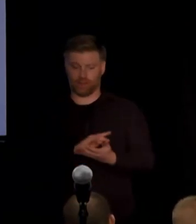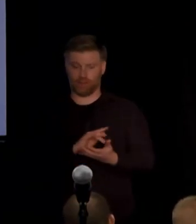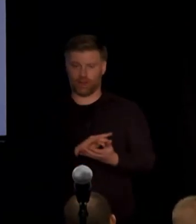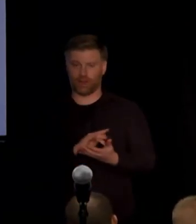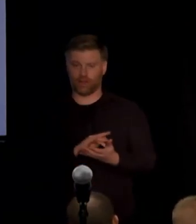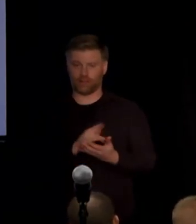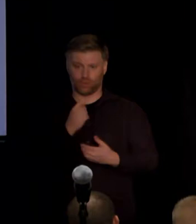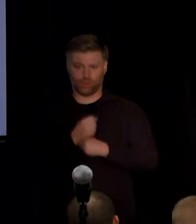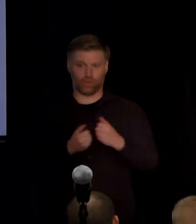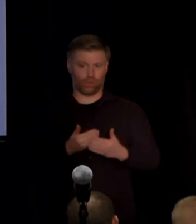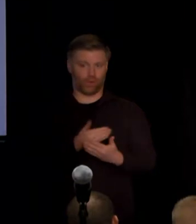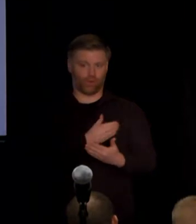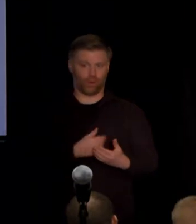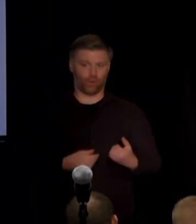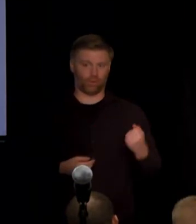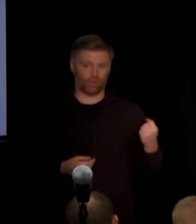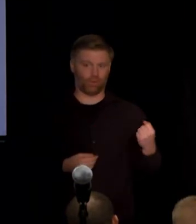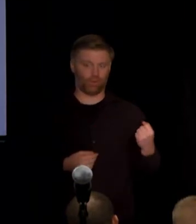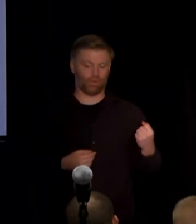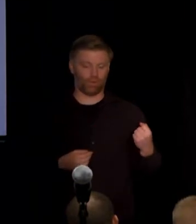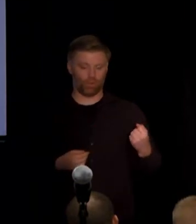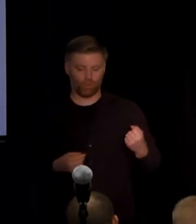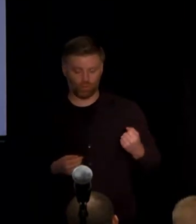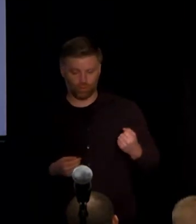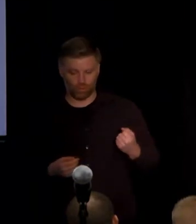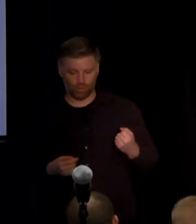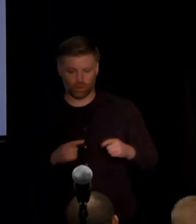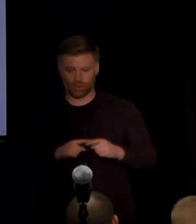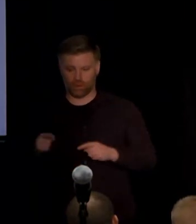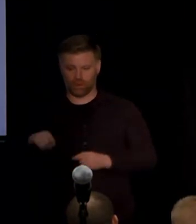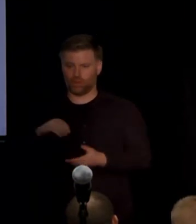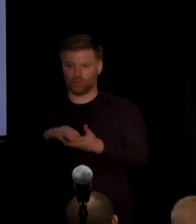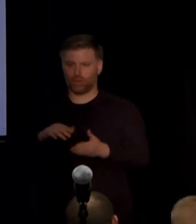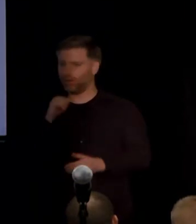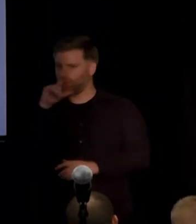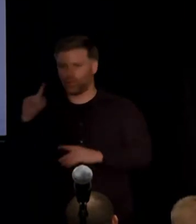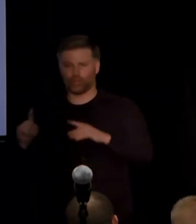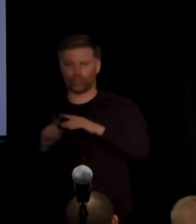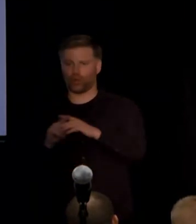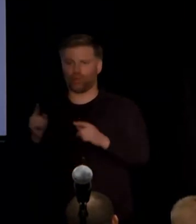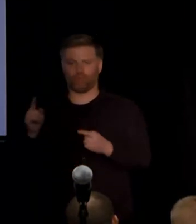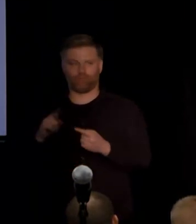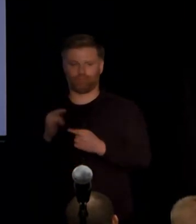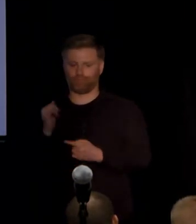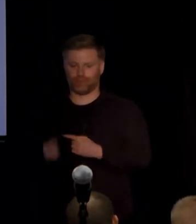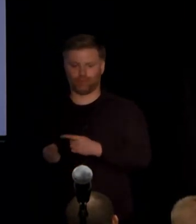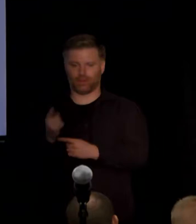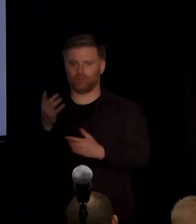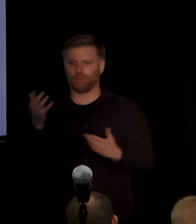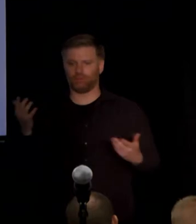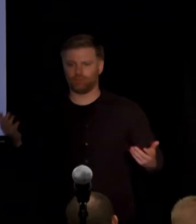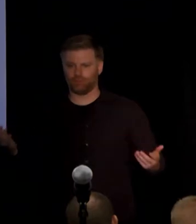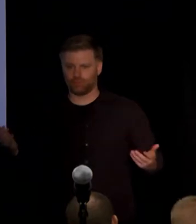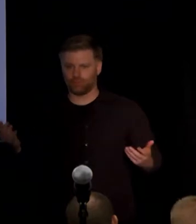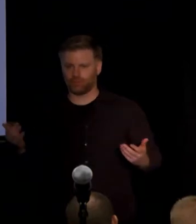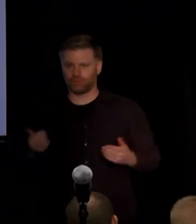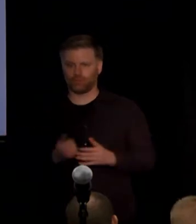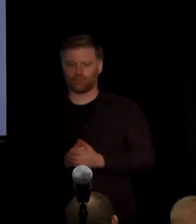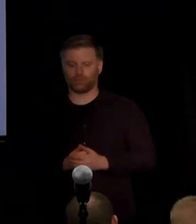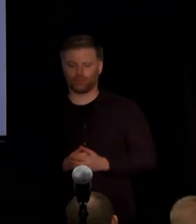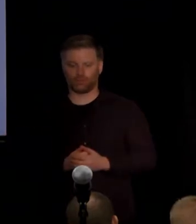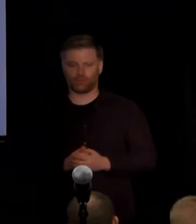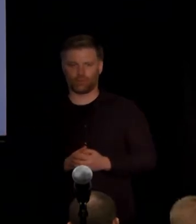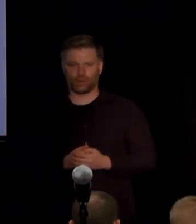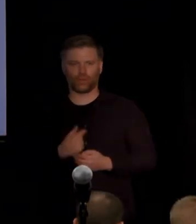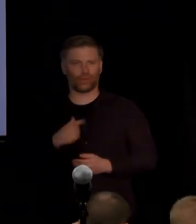as PowerSchool was telling us to do. But these students didn't show up to the last second. So thinking this might